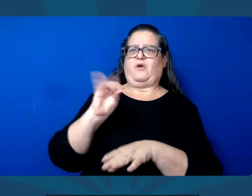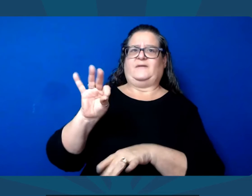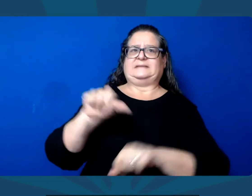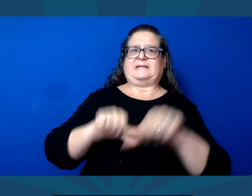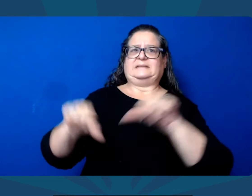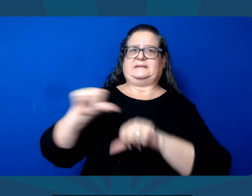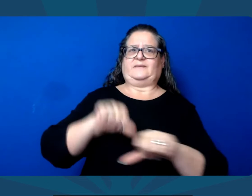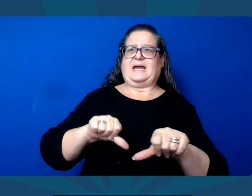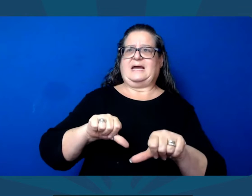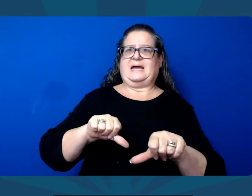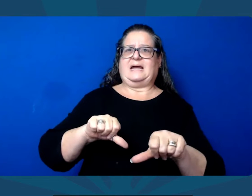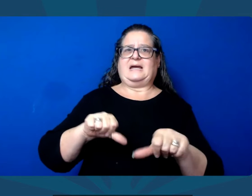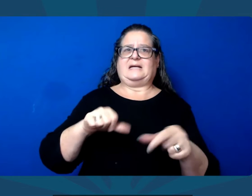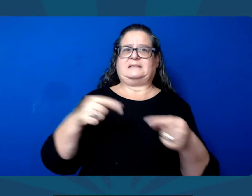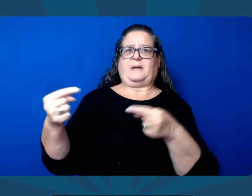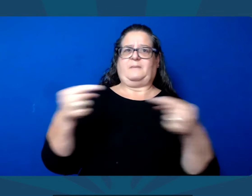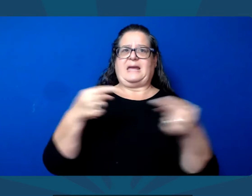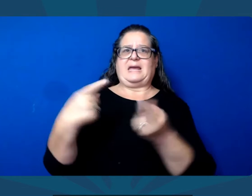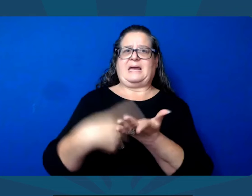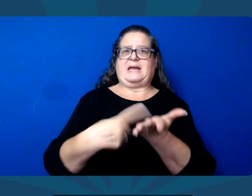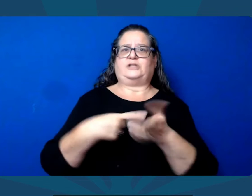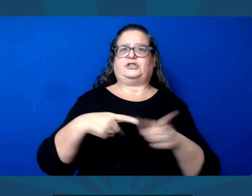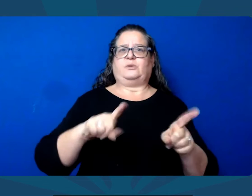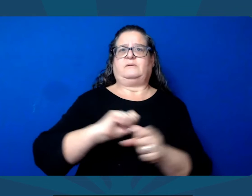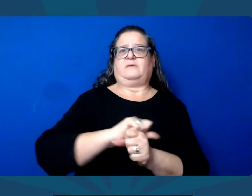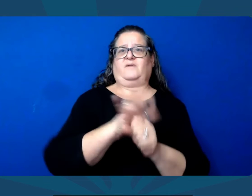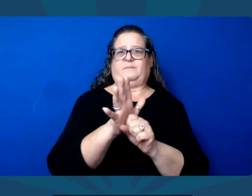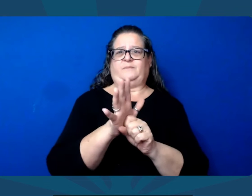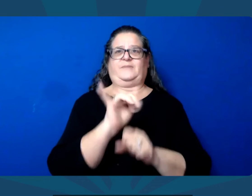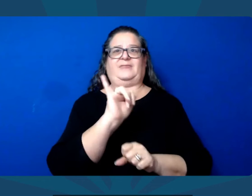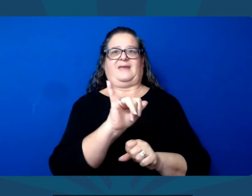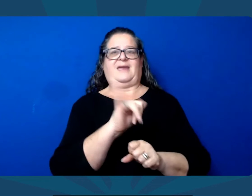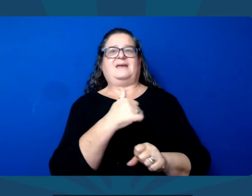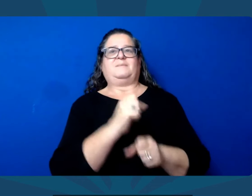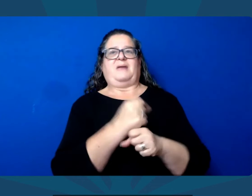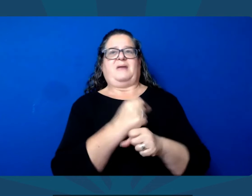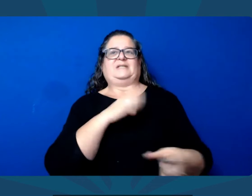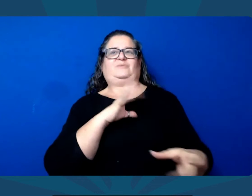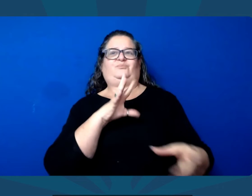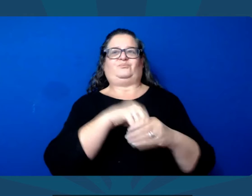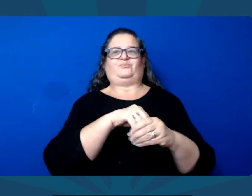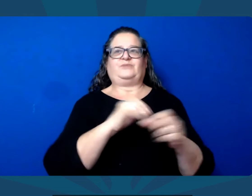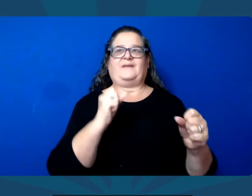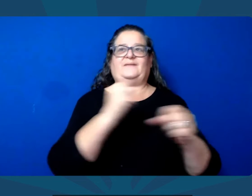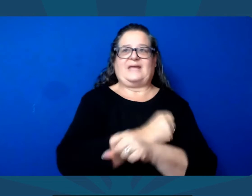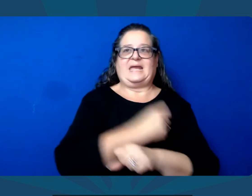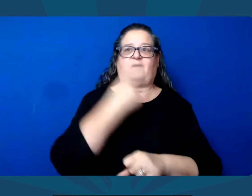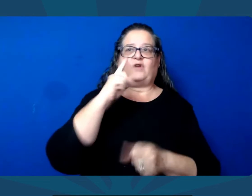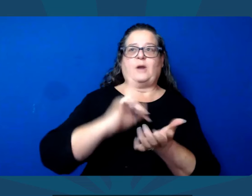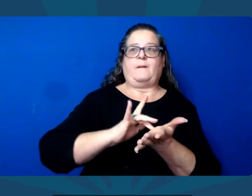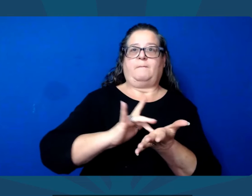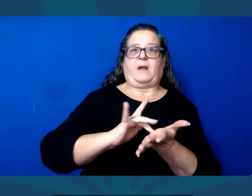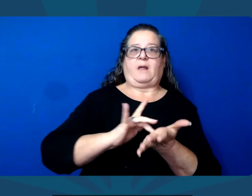and shutting down of scientific debate during the COVID pandemic got me very